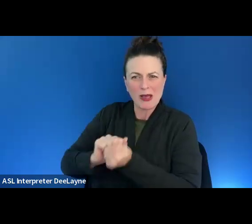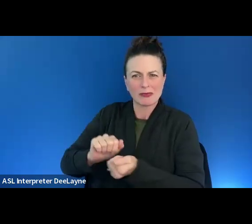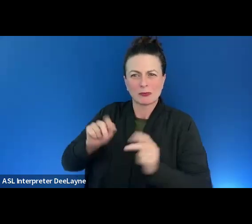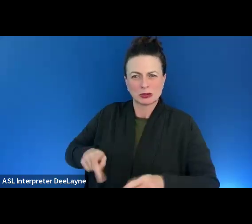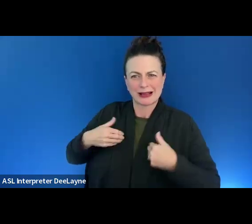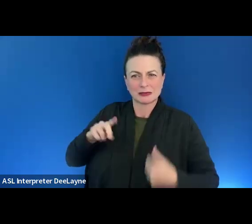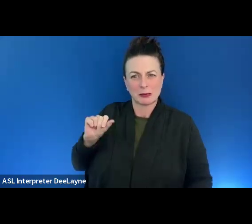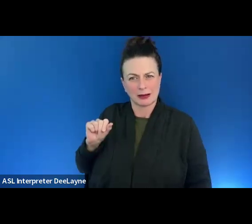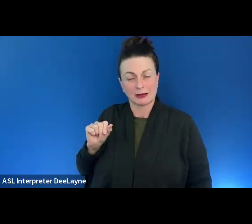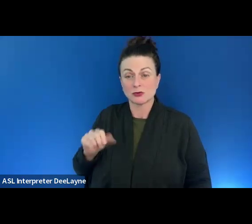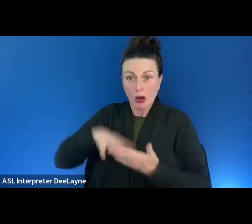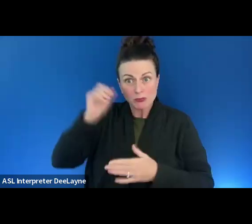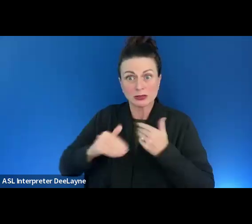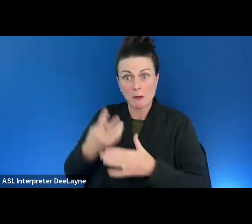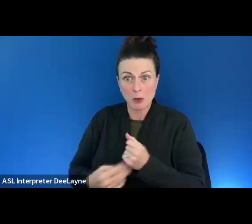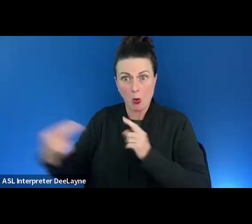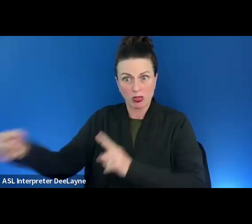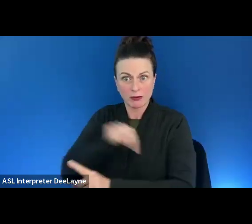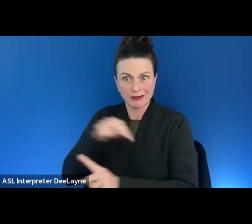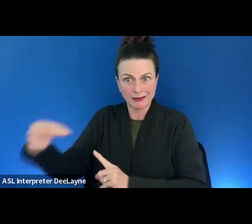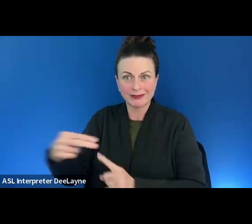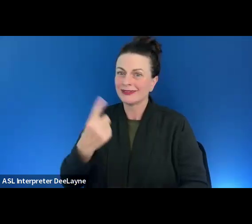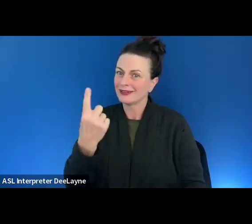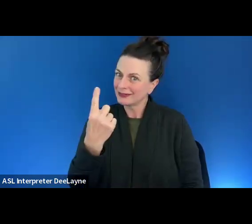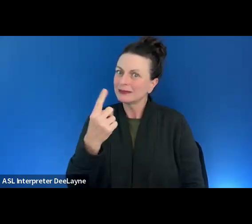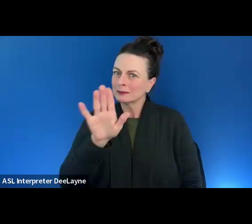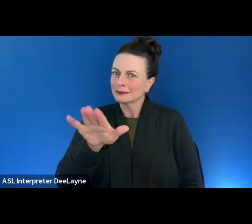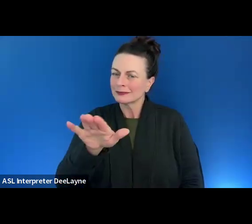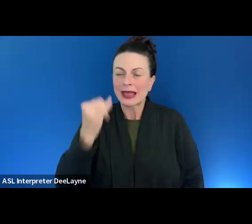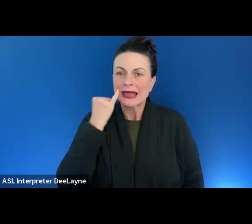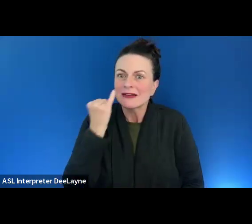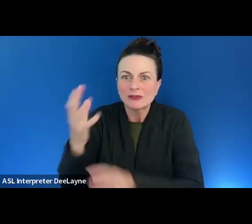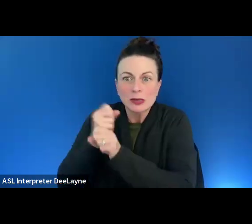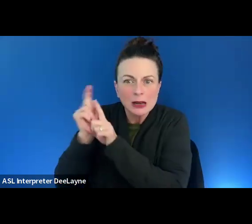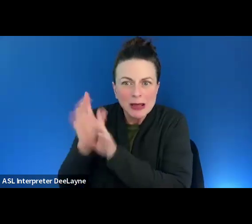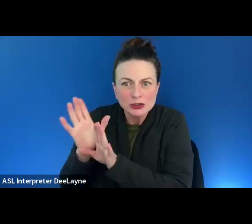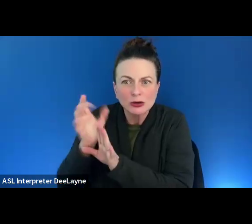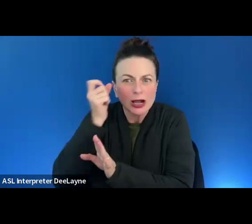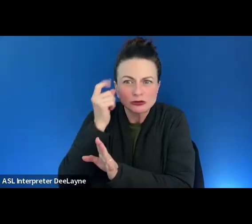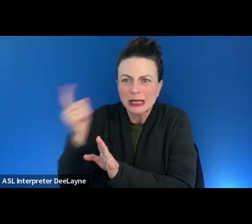on both sides. So one of my first tips that I would share with you is that if you do get a mentor,